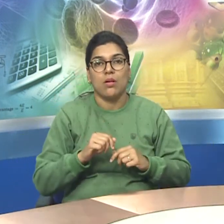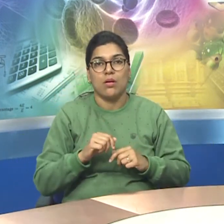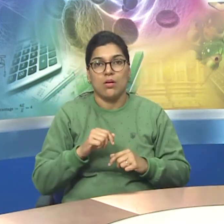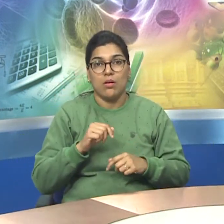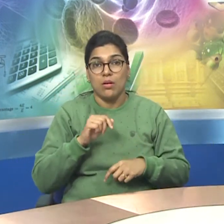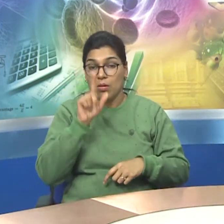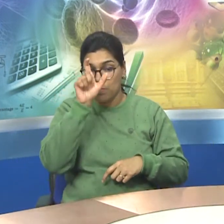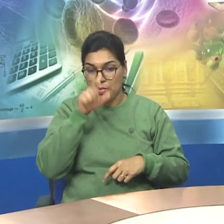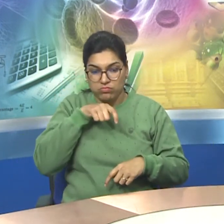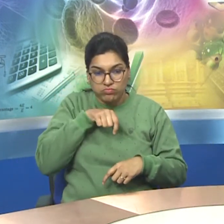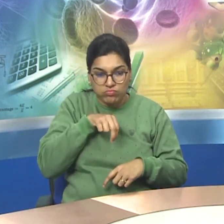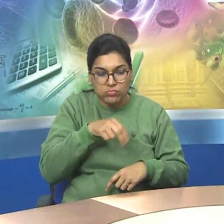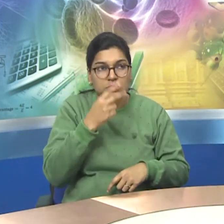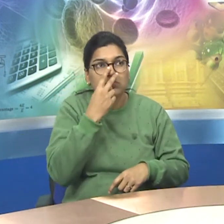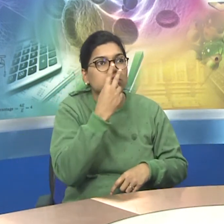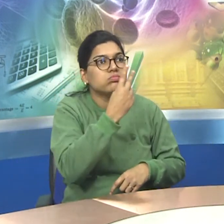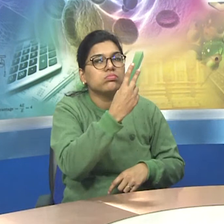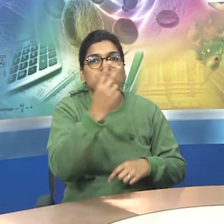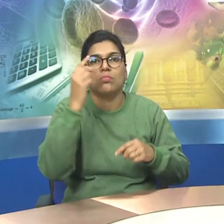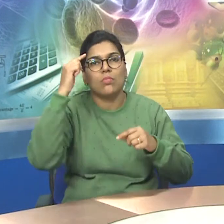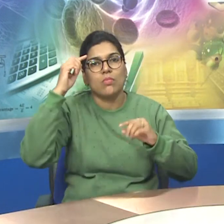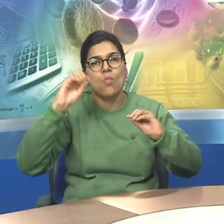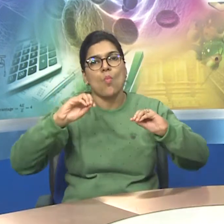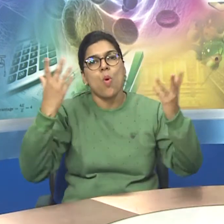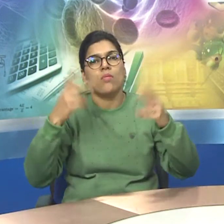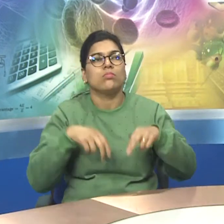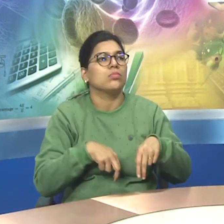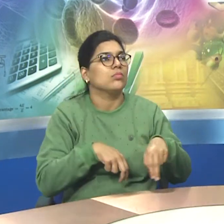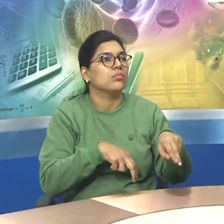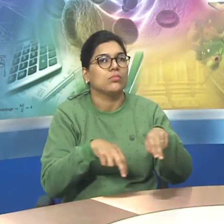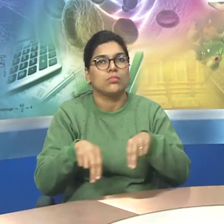So whenever the person